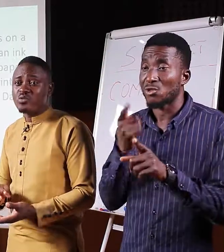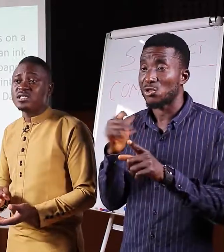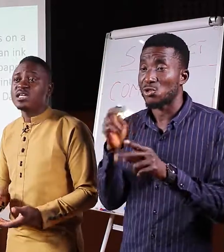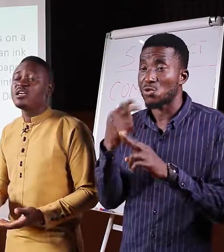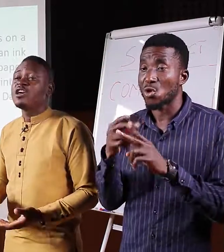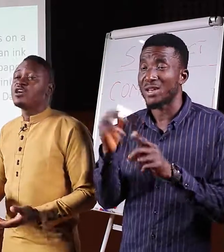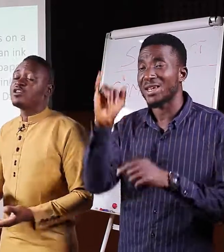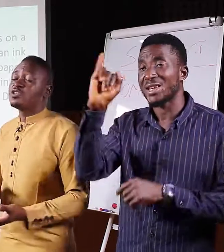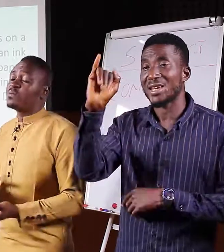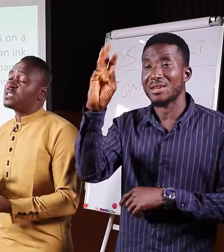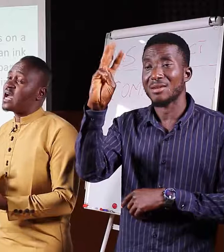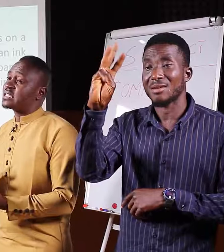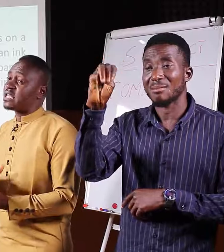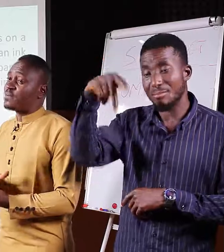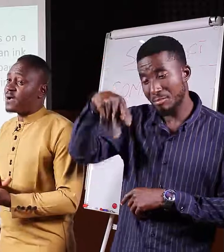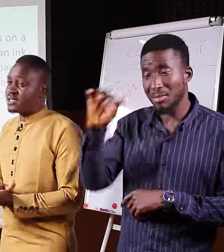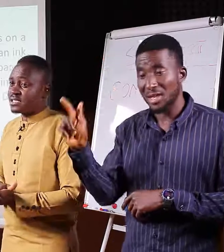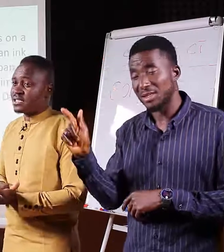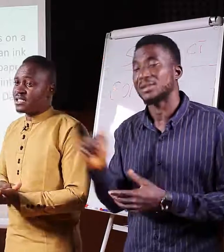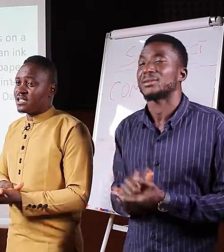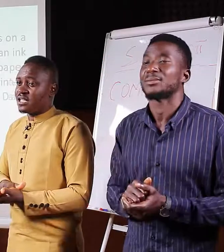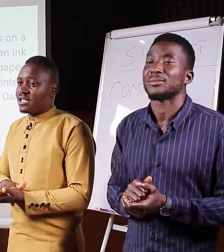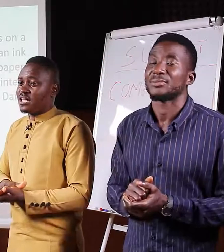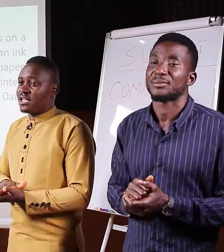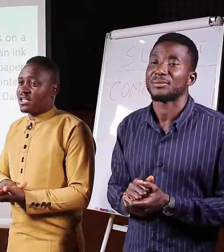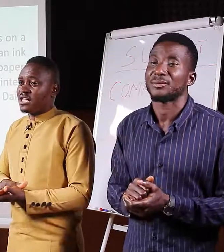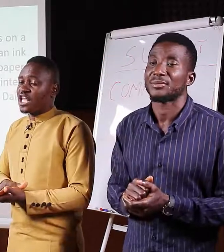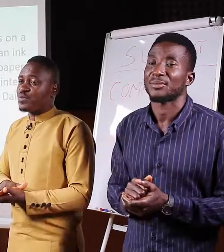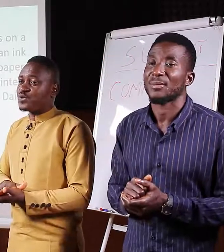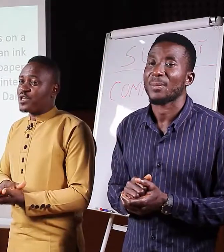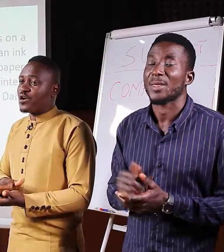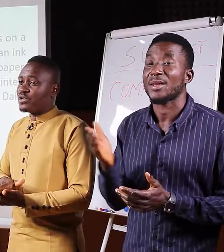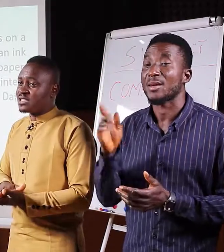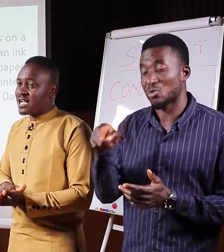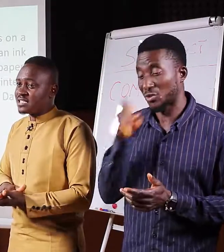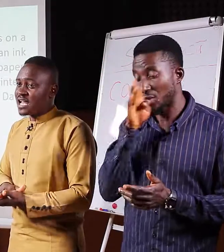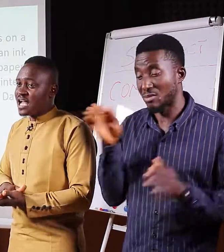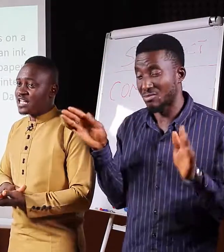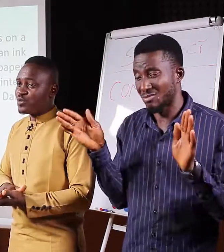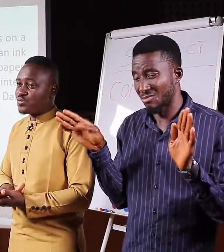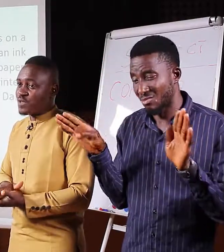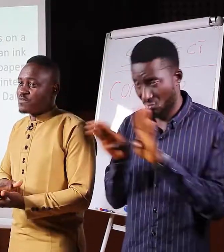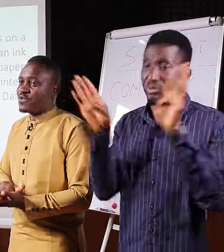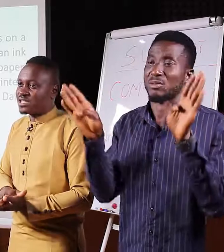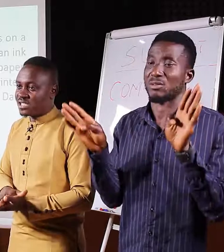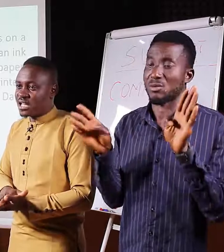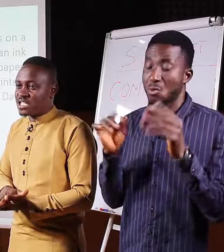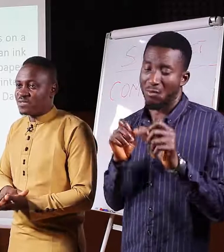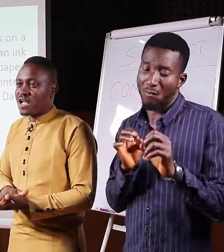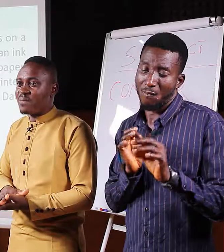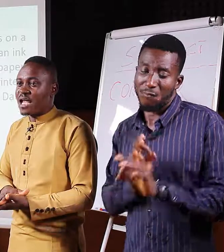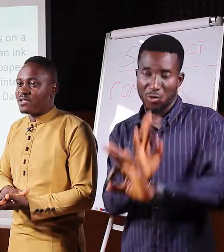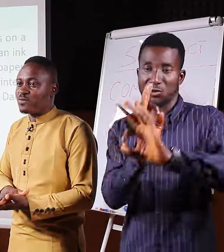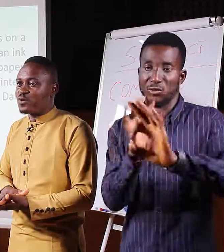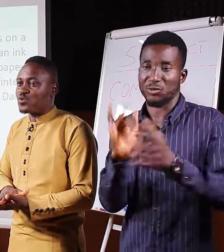impact, when we say something has an impact, there must be a contact and there must be a force that is